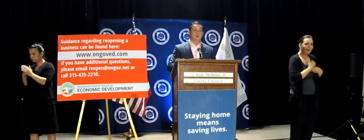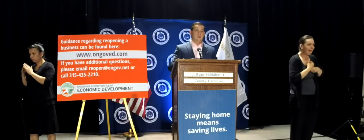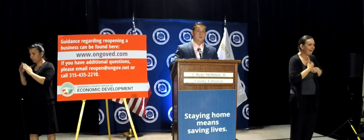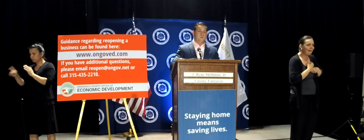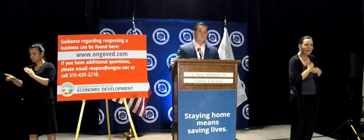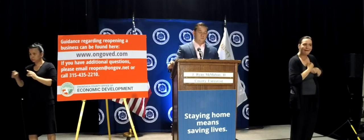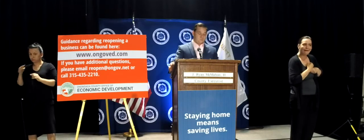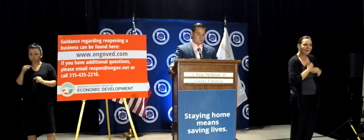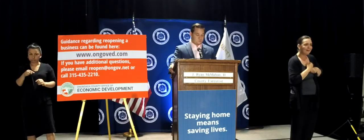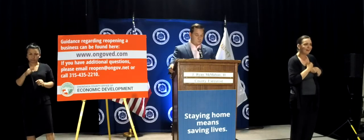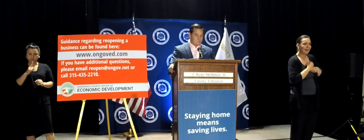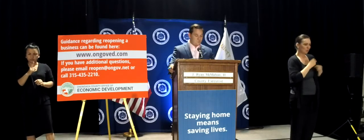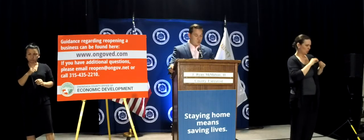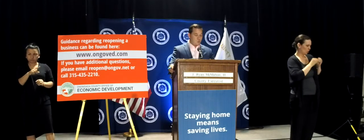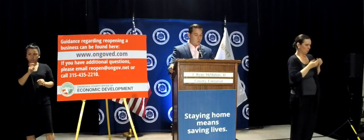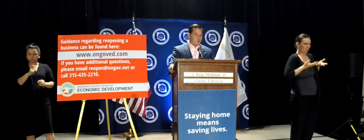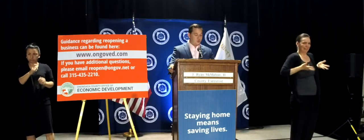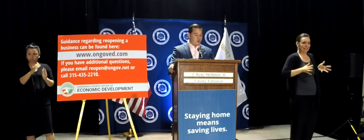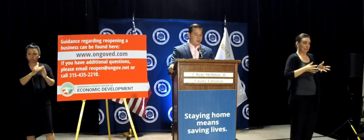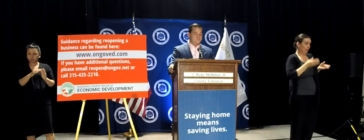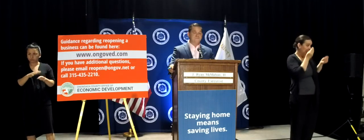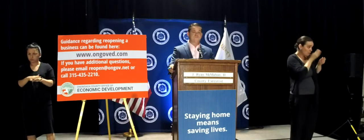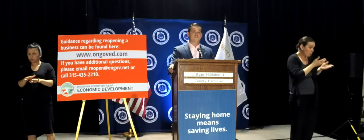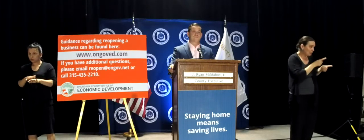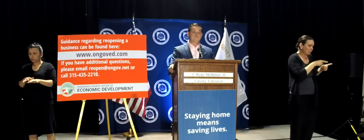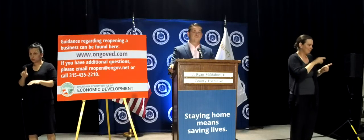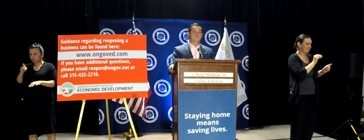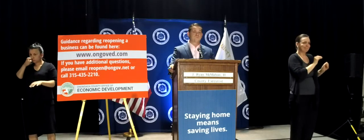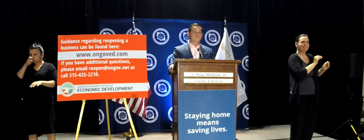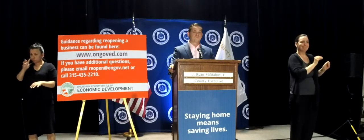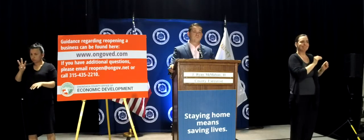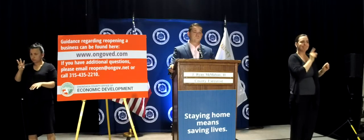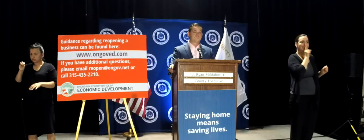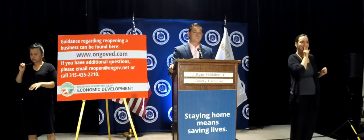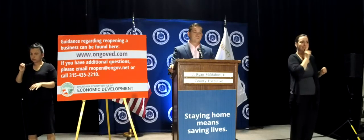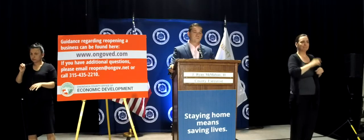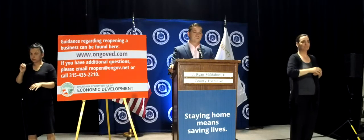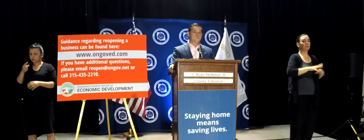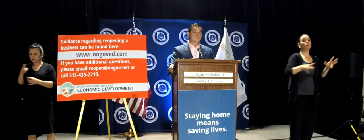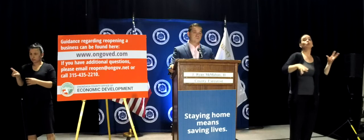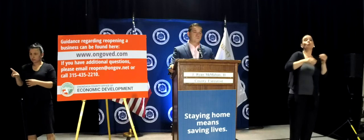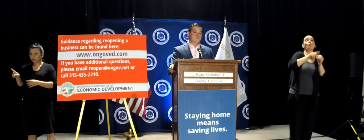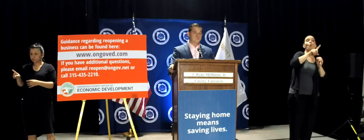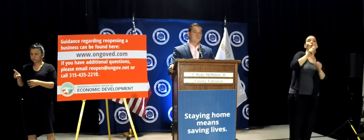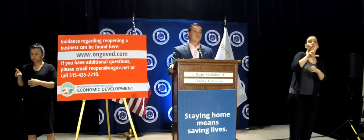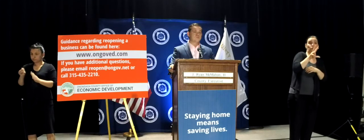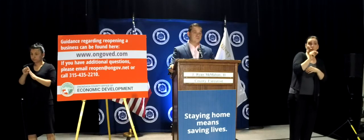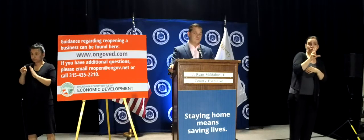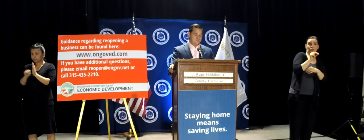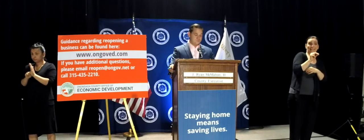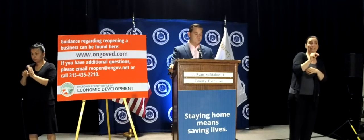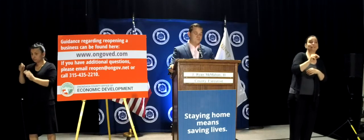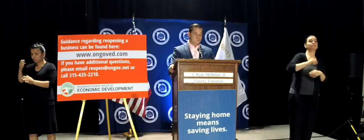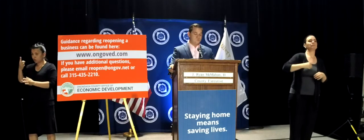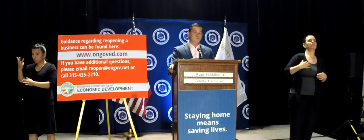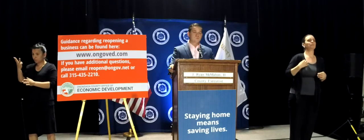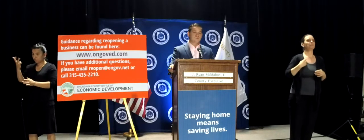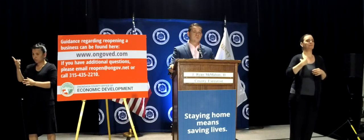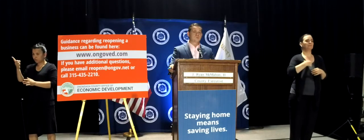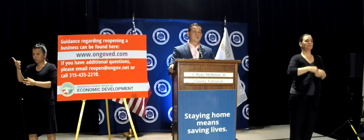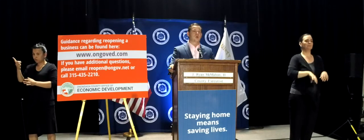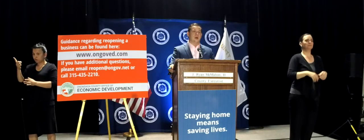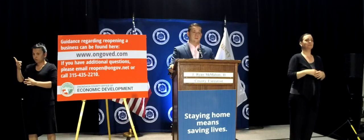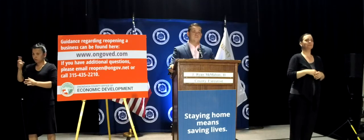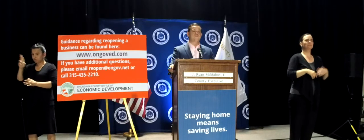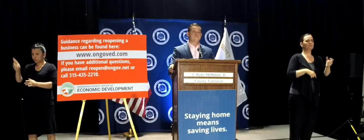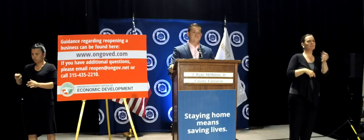yeah. And the total, just to remind everyone, 130. But it's the state nursing home number plus the county's hospital deaths